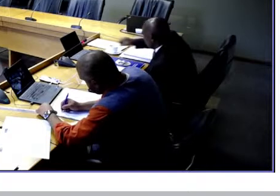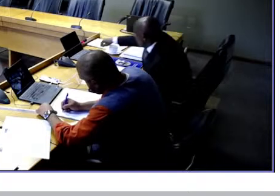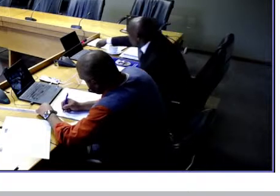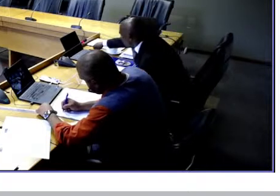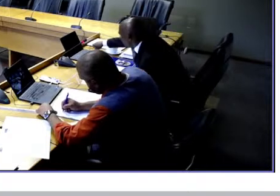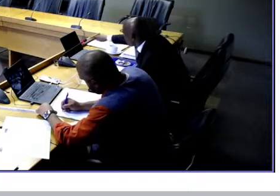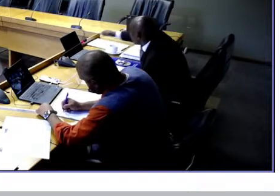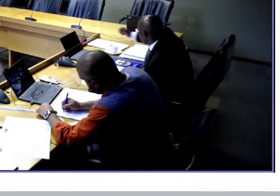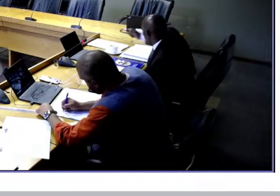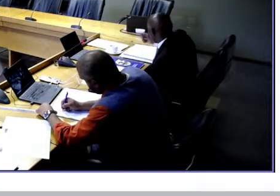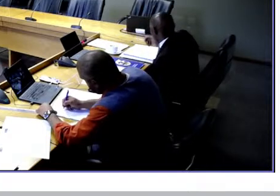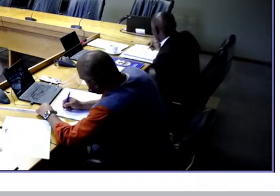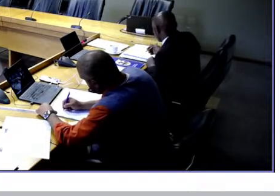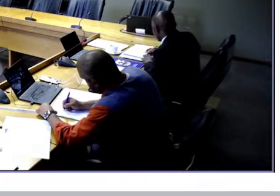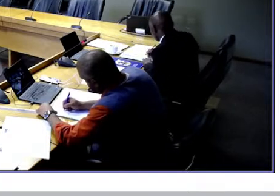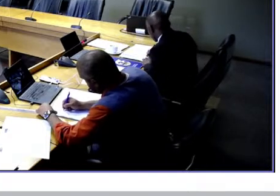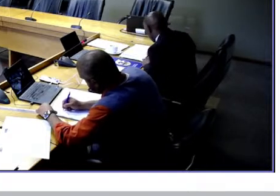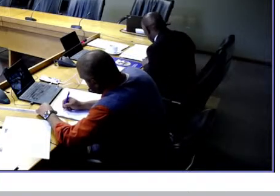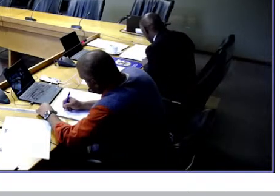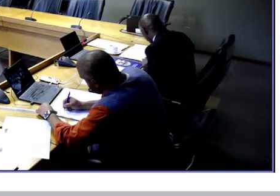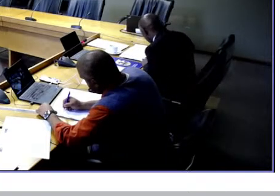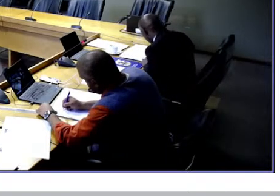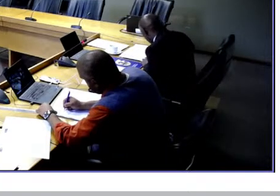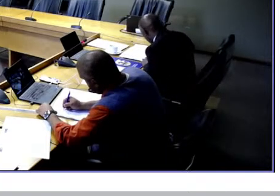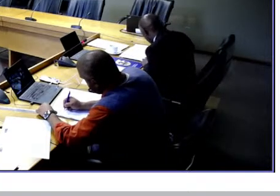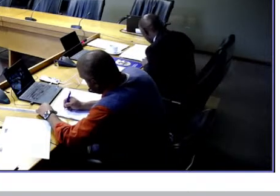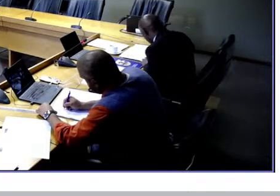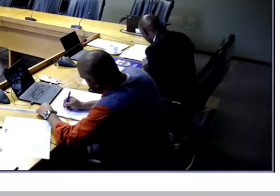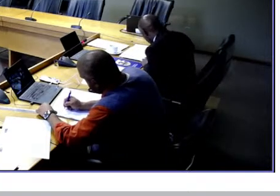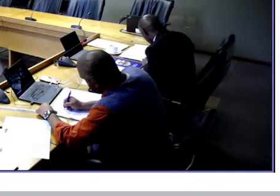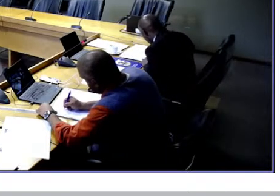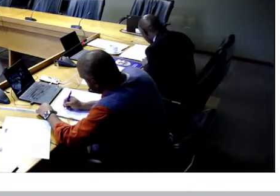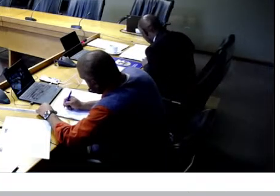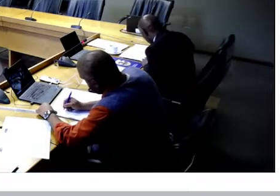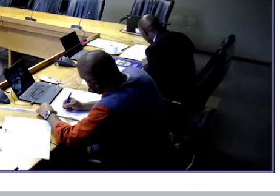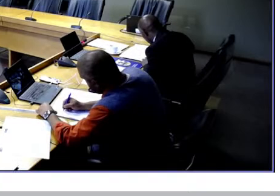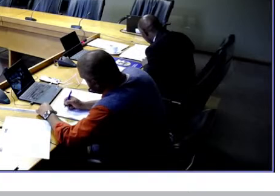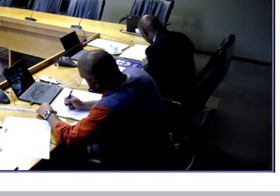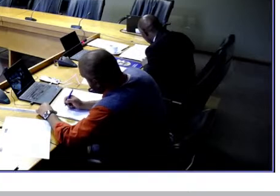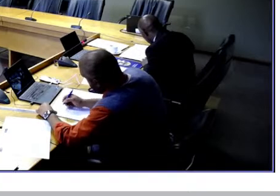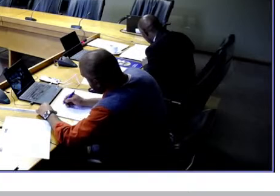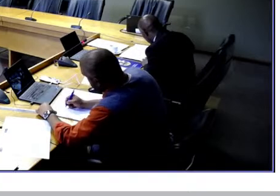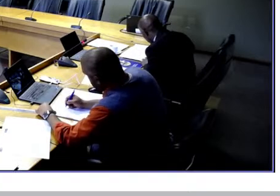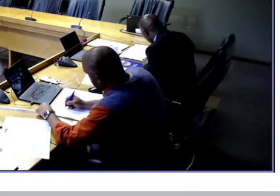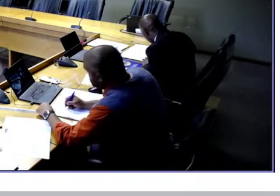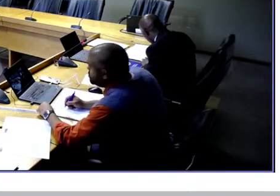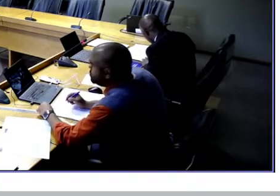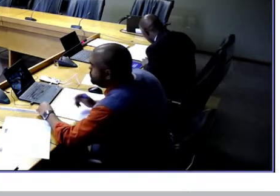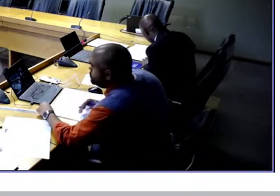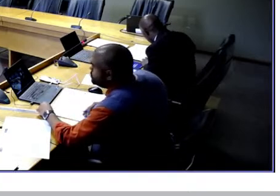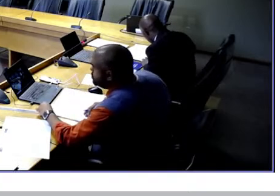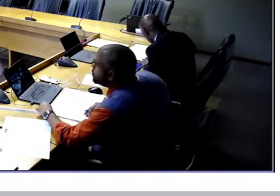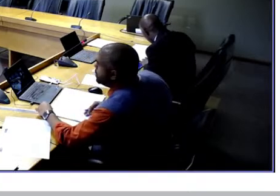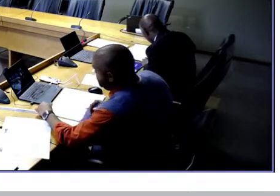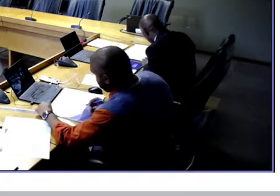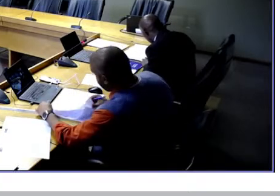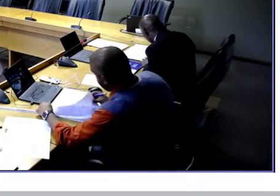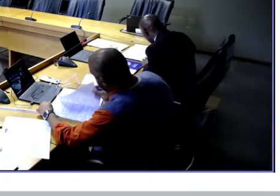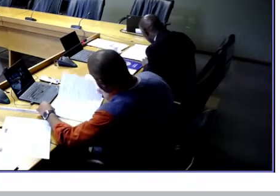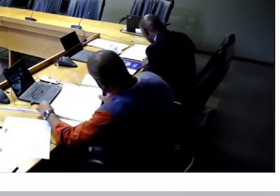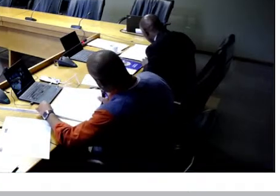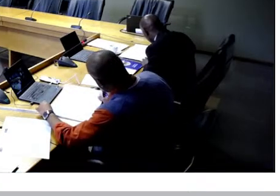we're talking more than 20%. As we've said, 2% seems to be within Treasury